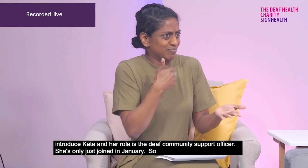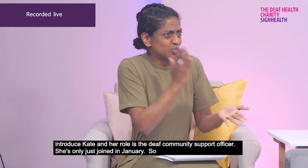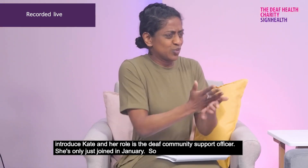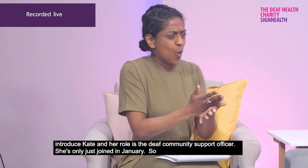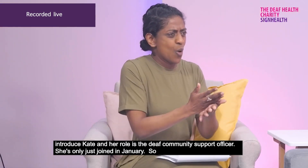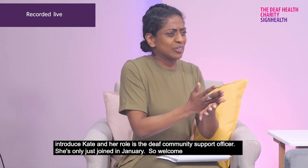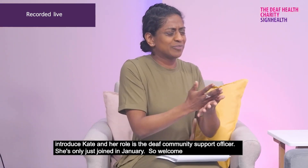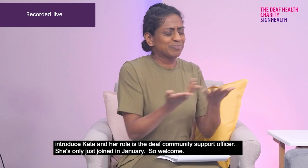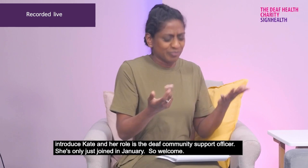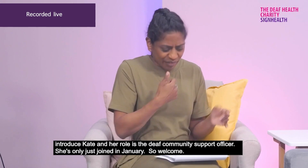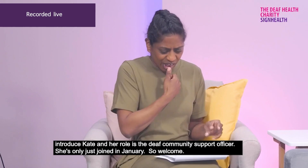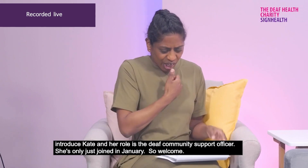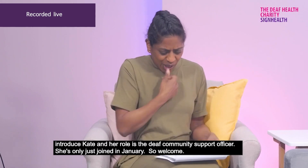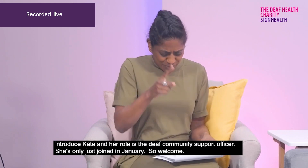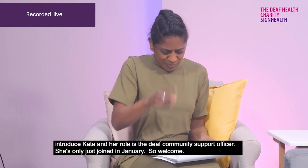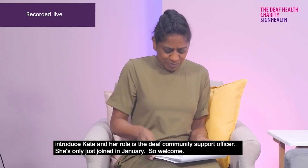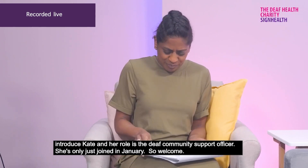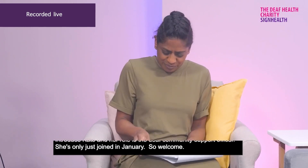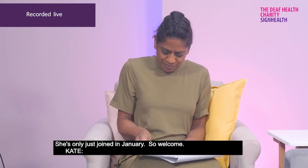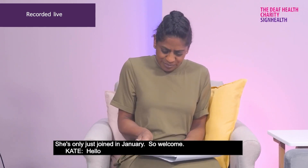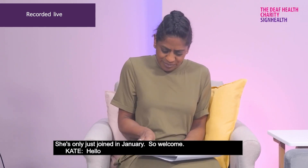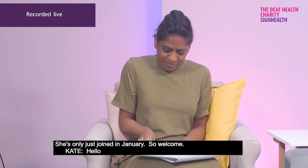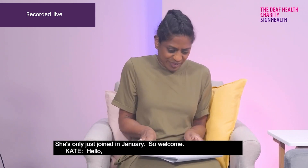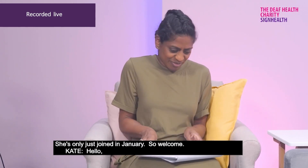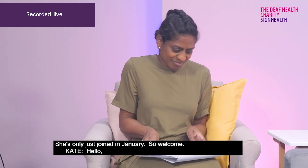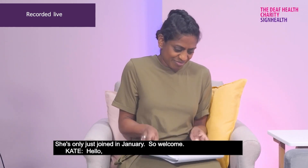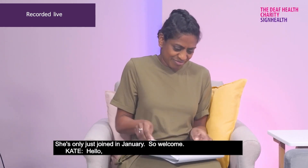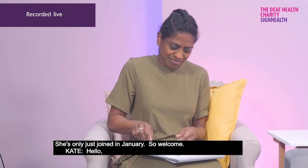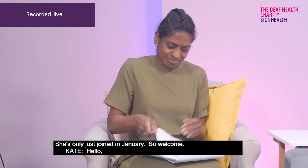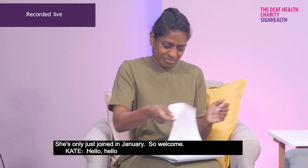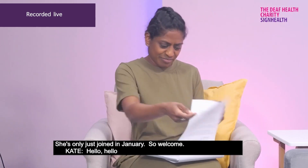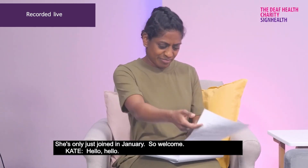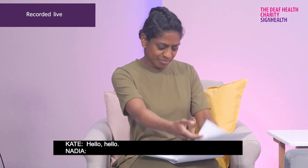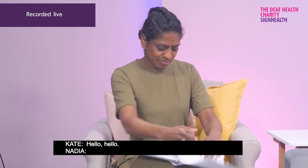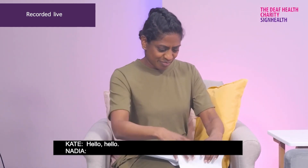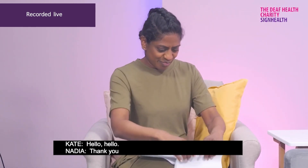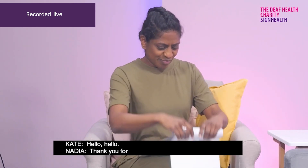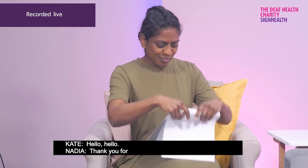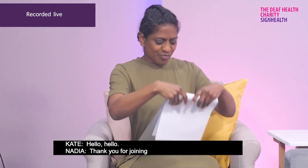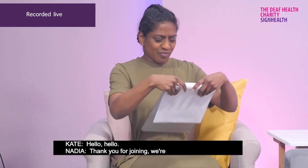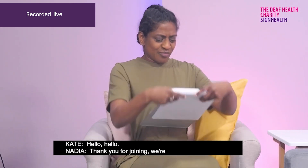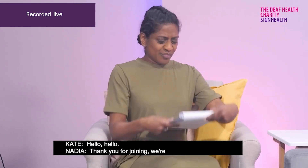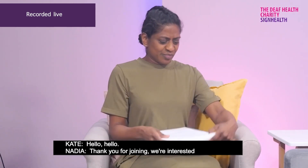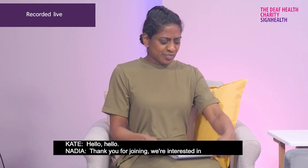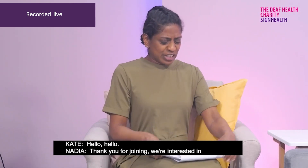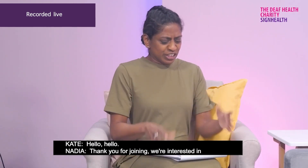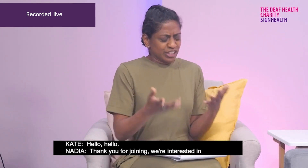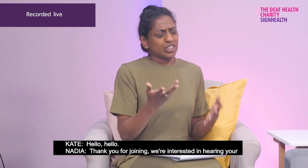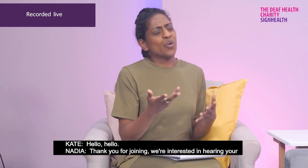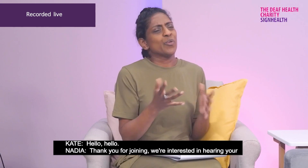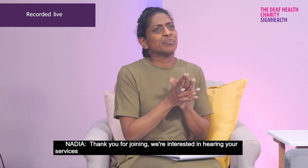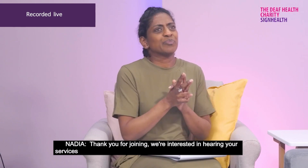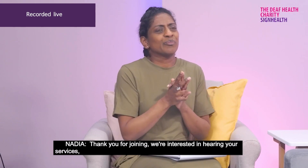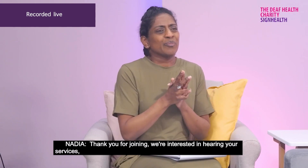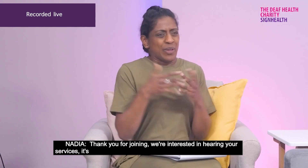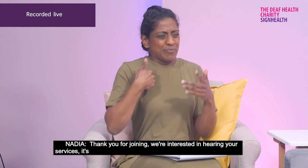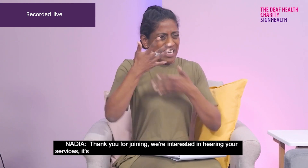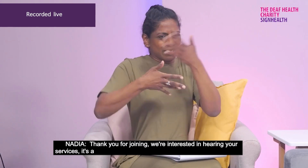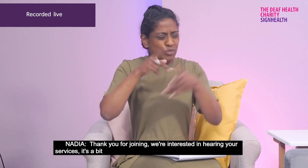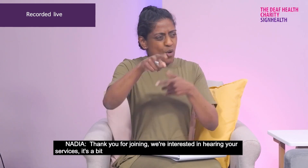welcome. Hello, thank you. Thank you so much for joining. I think we're really interested to hear from your service. It's a bit different from the previous two. Let me